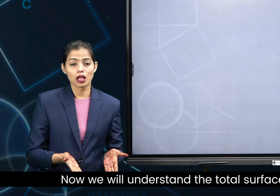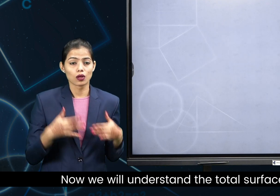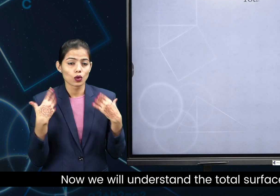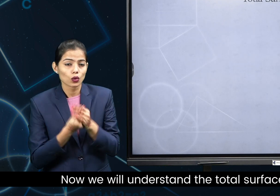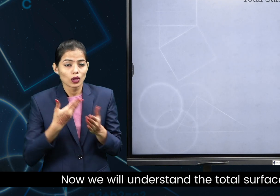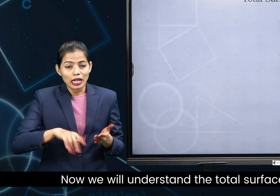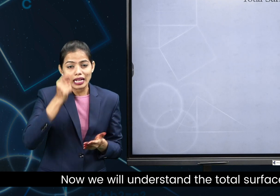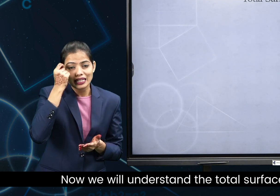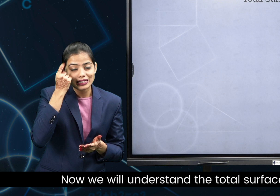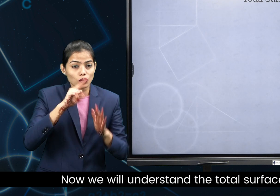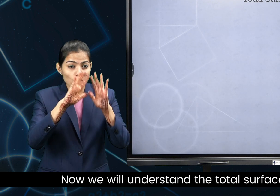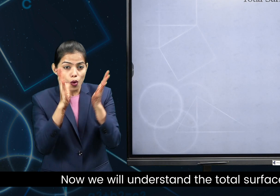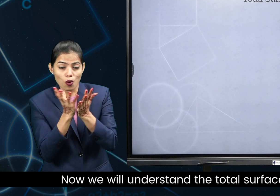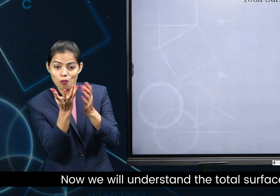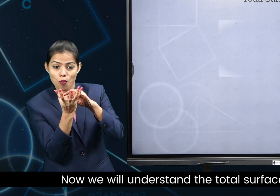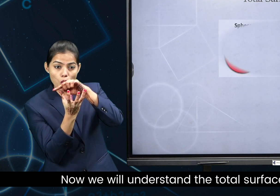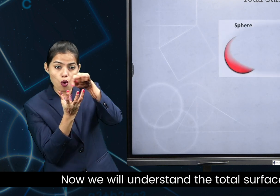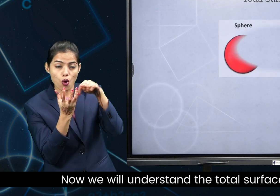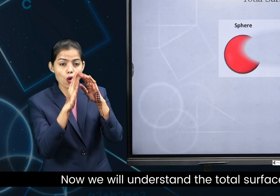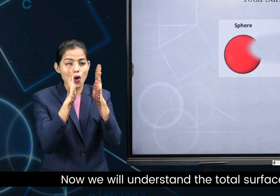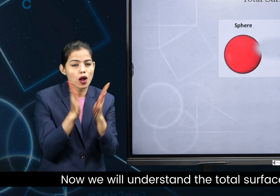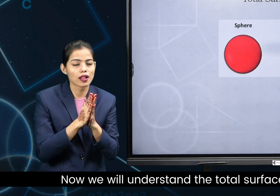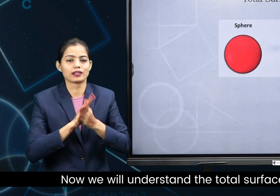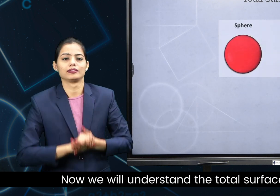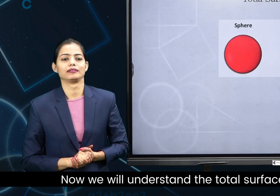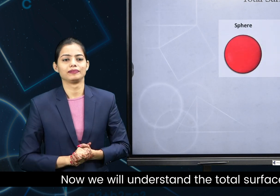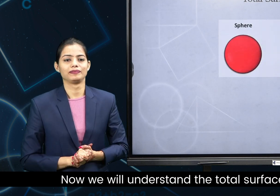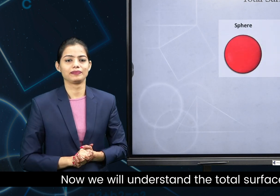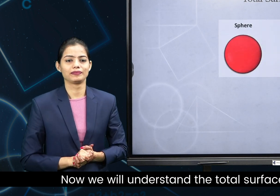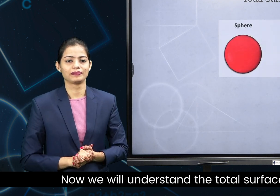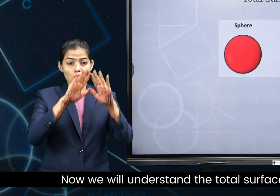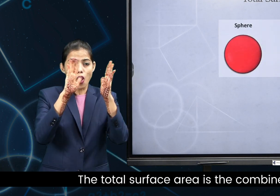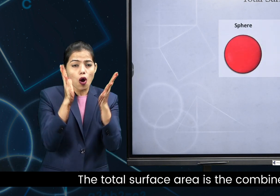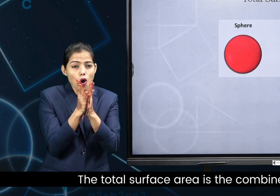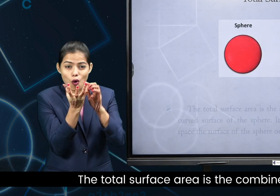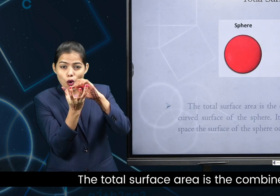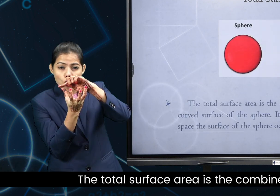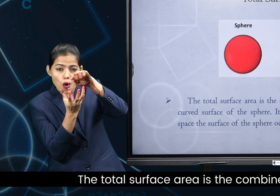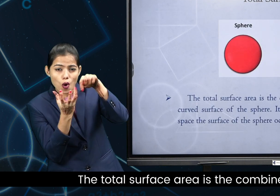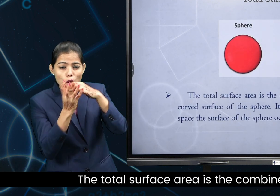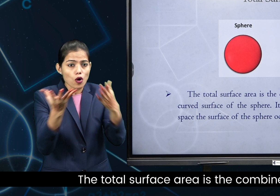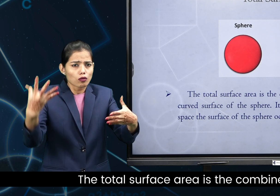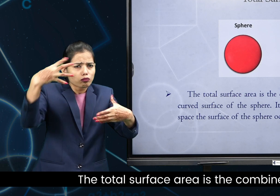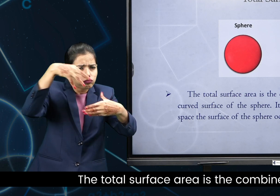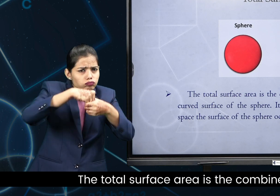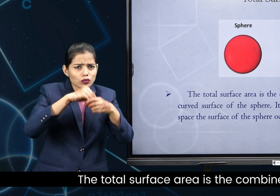Now, we will understand the total surface area of a sphere. The total surface area is the